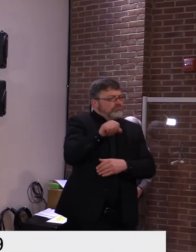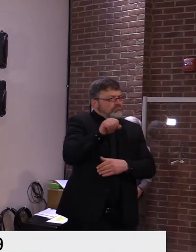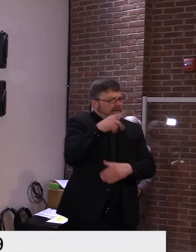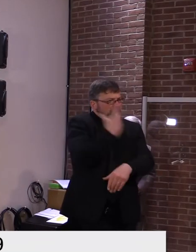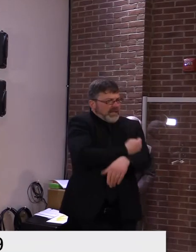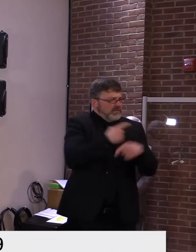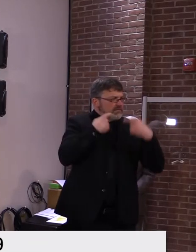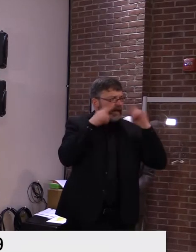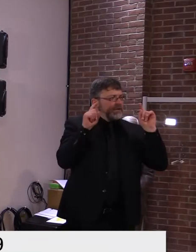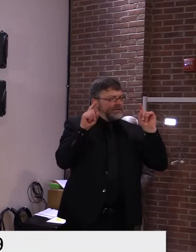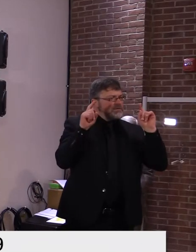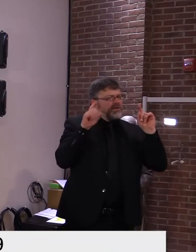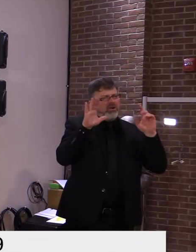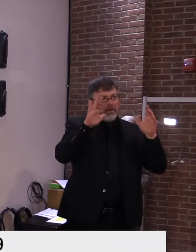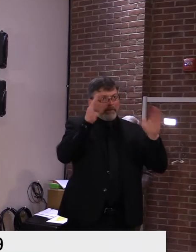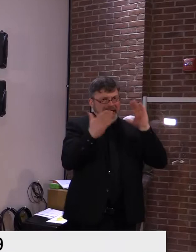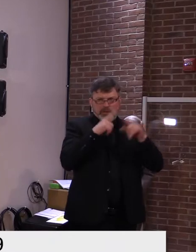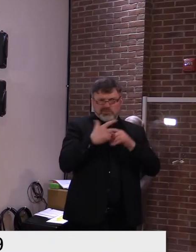preceding months.